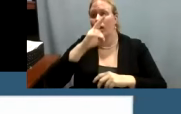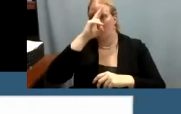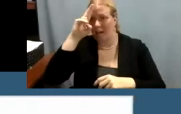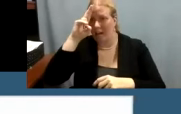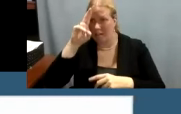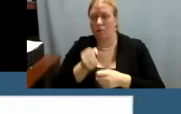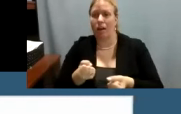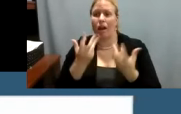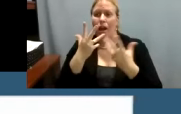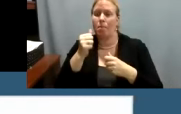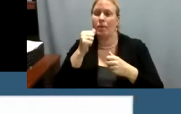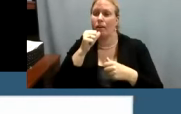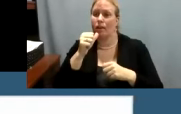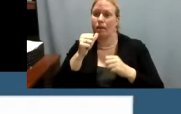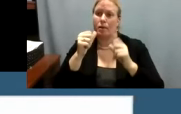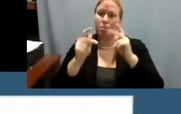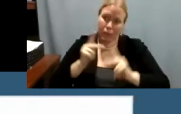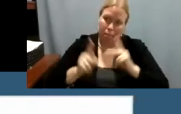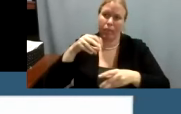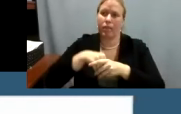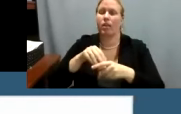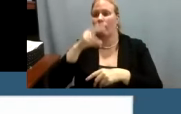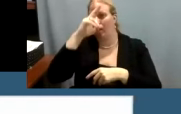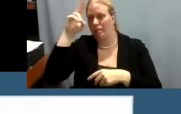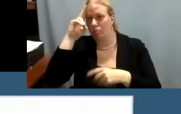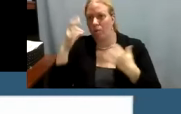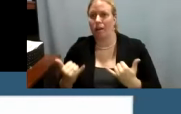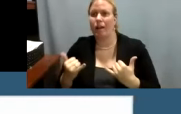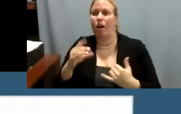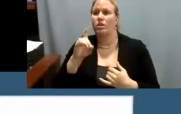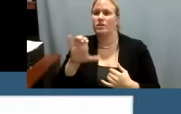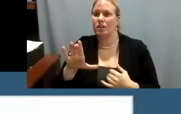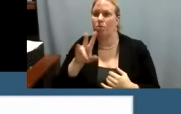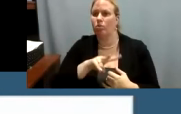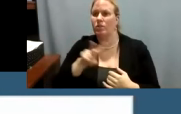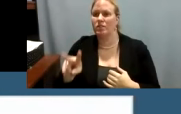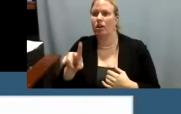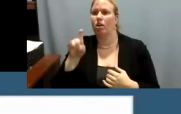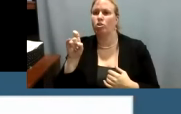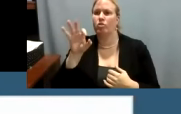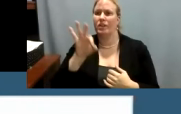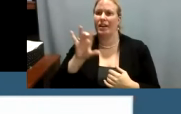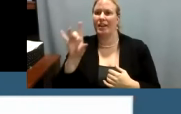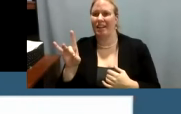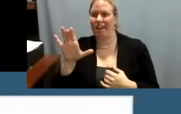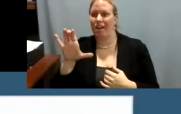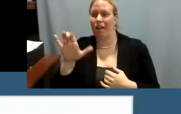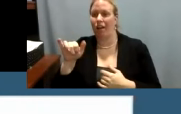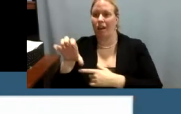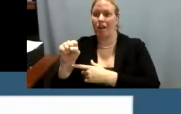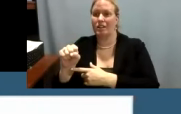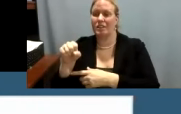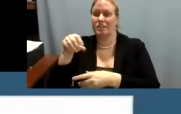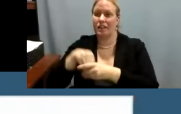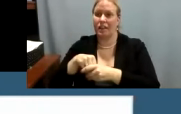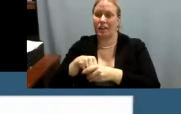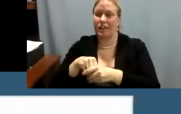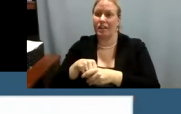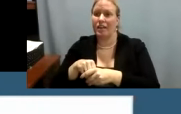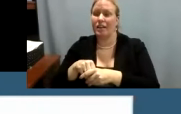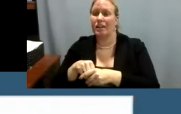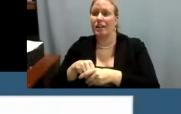cases right at now as of december 22nd what we see is 198 cases are in-house patients